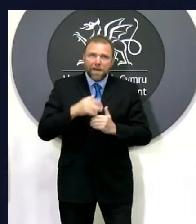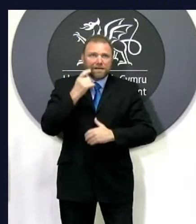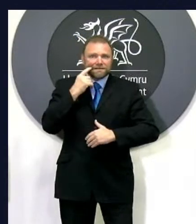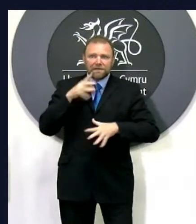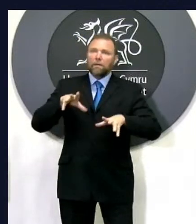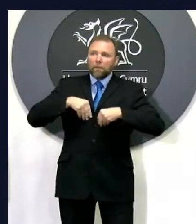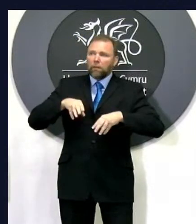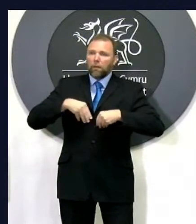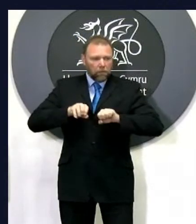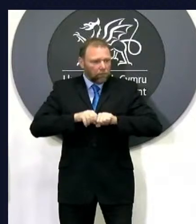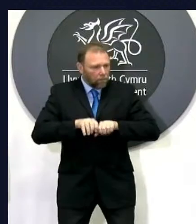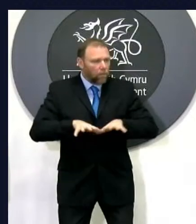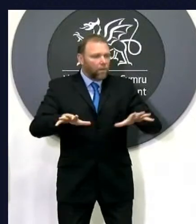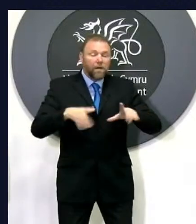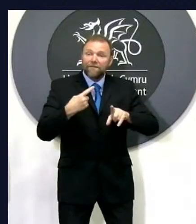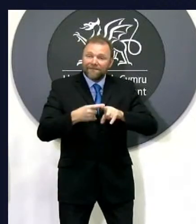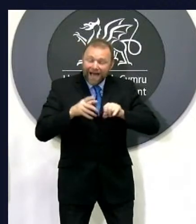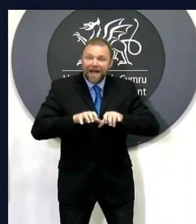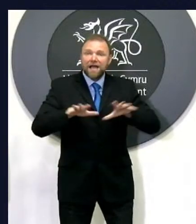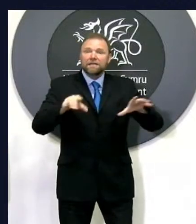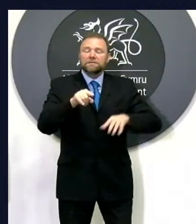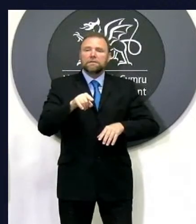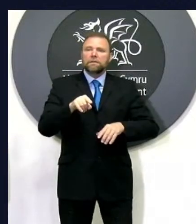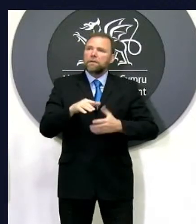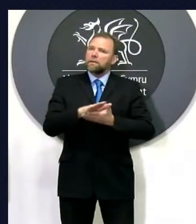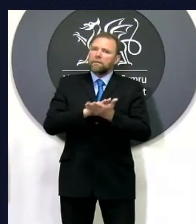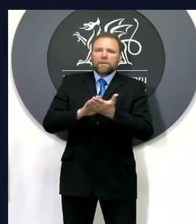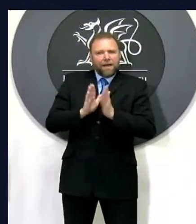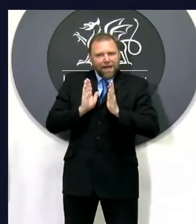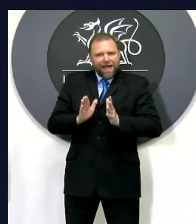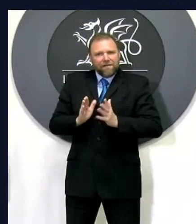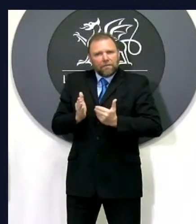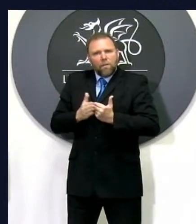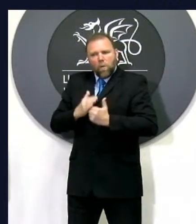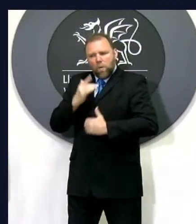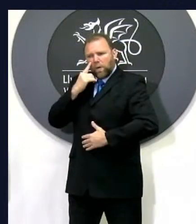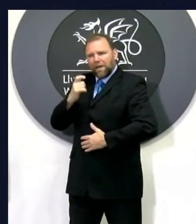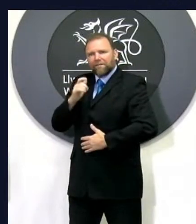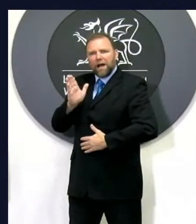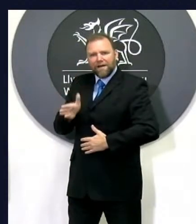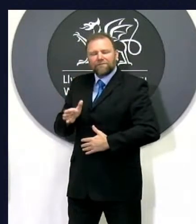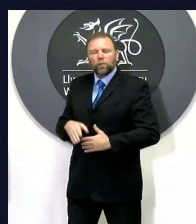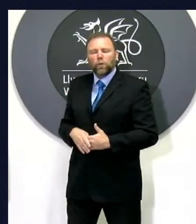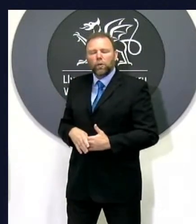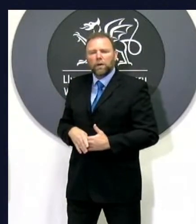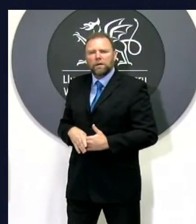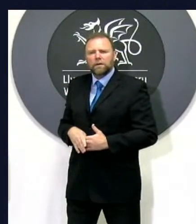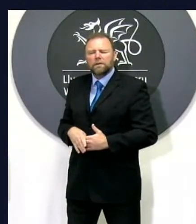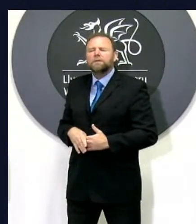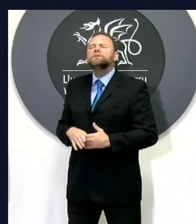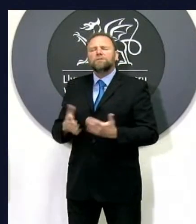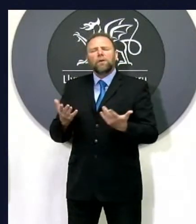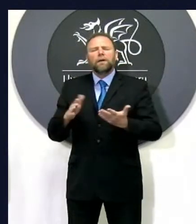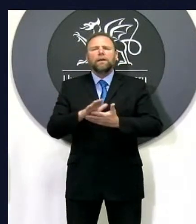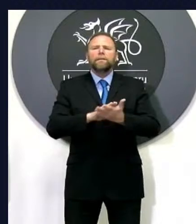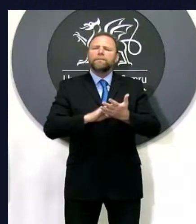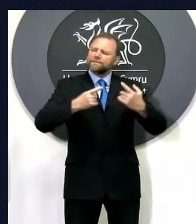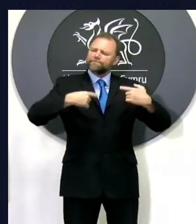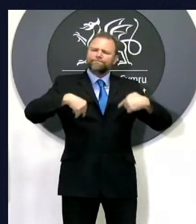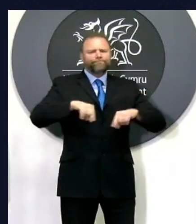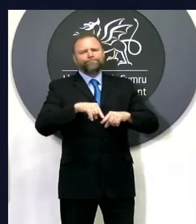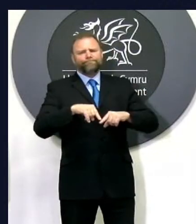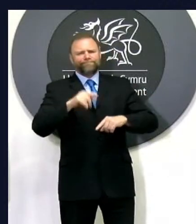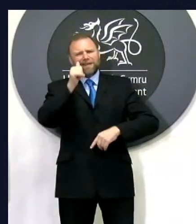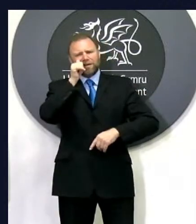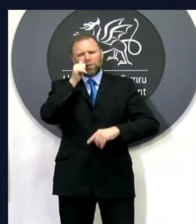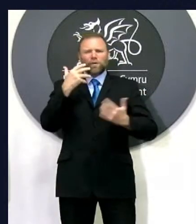moves more quickly, it's more transmissible, and so we need to be particularly cautious. So this means that those measures that we've become so familiar with,